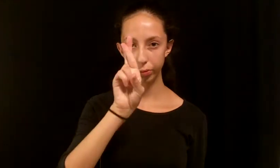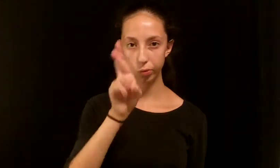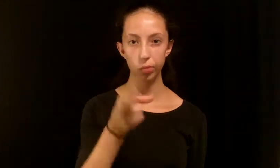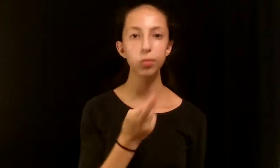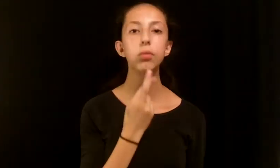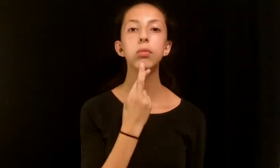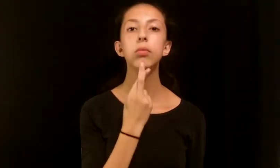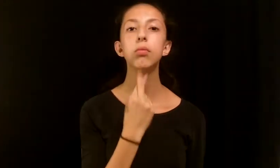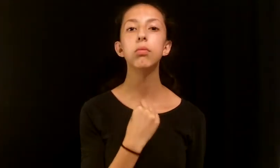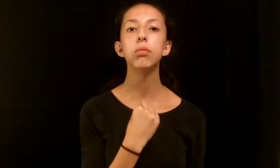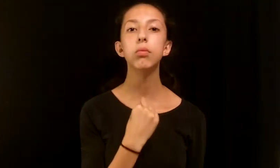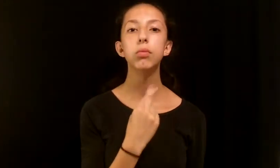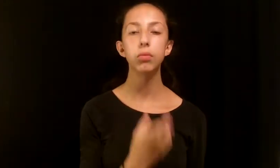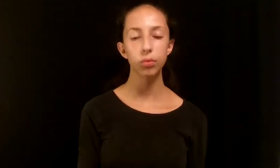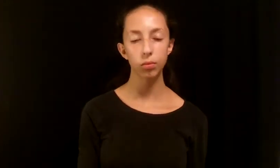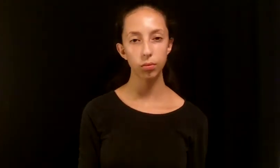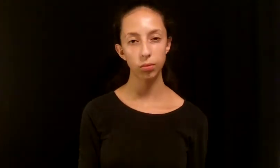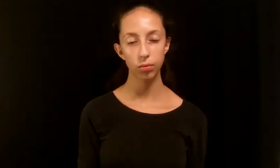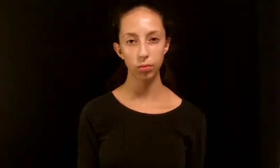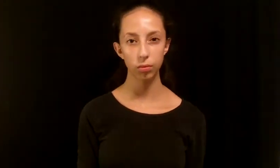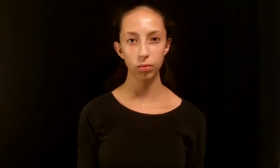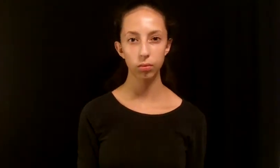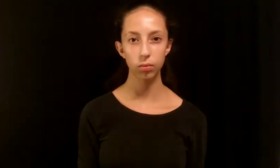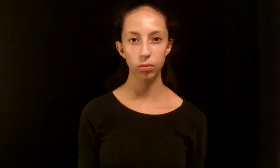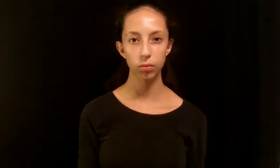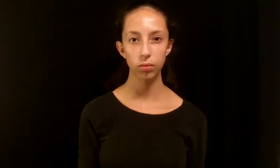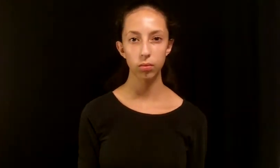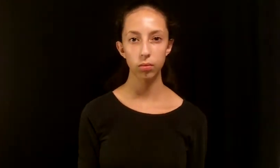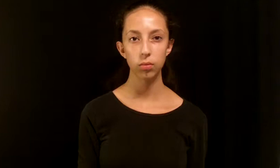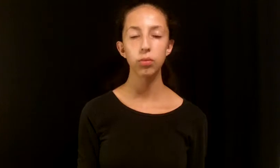your chin. ASL, just do it with your index finger.